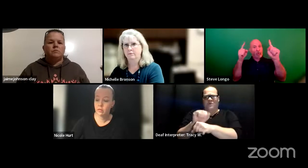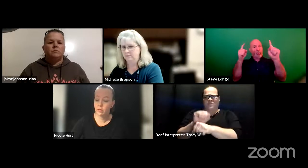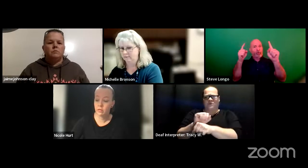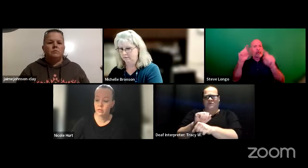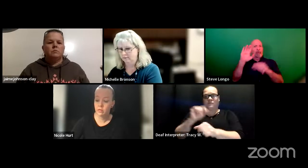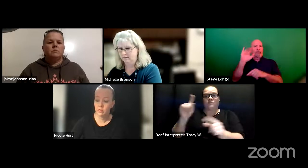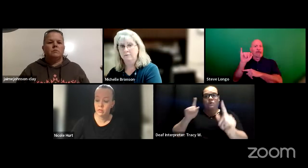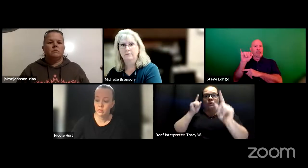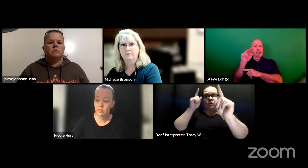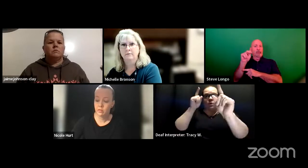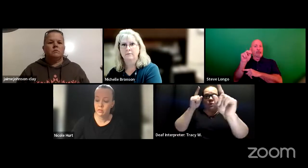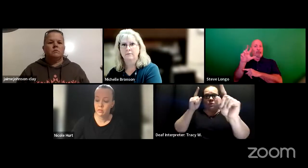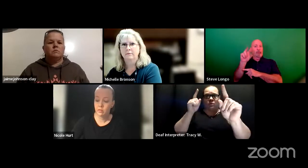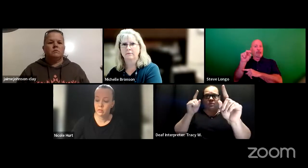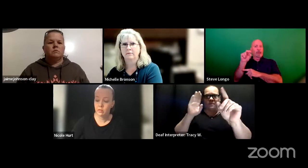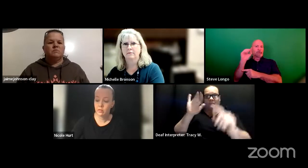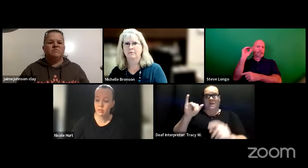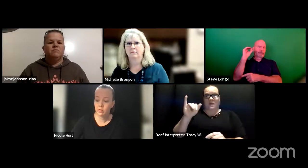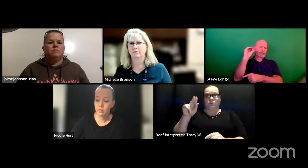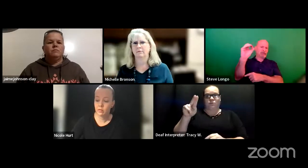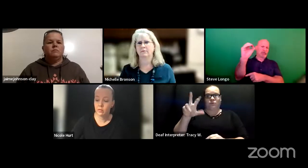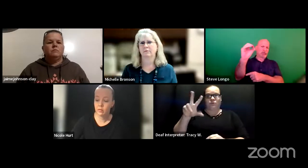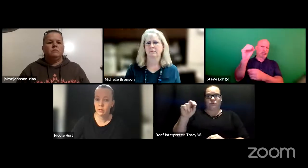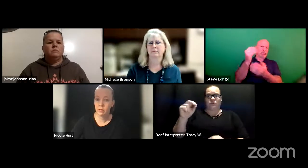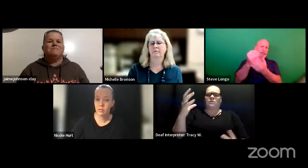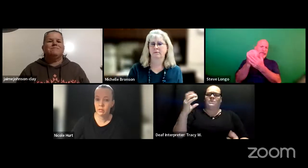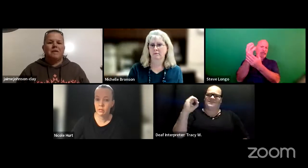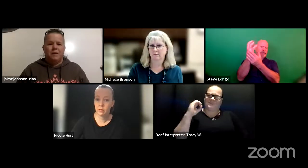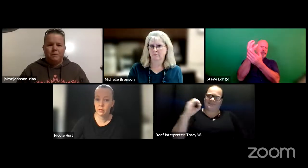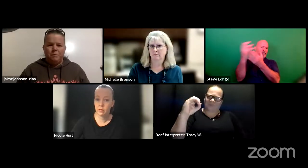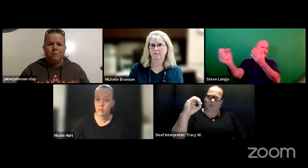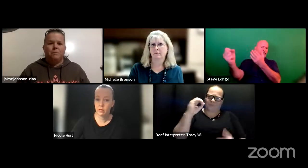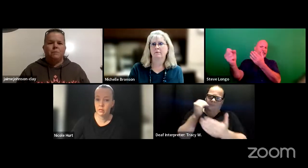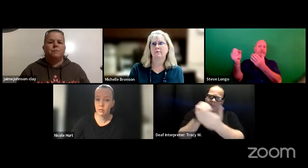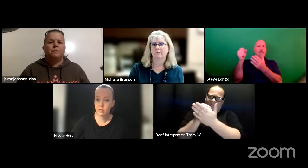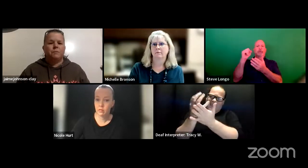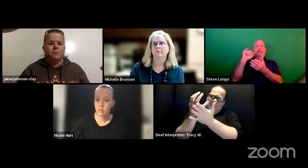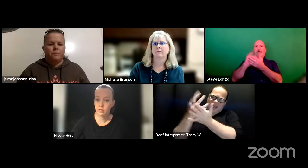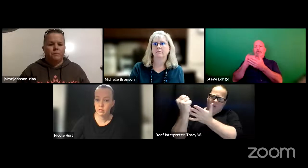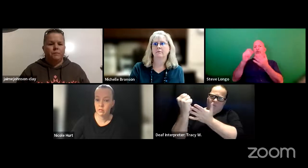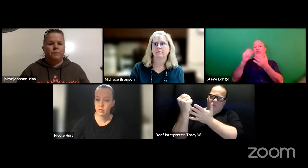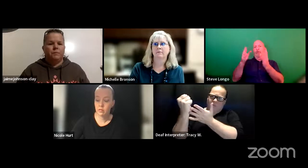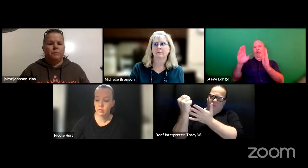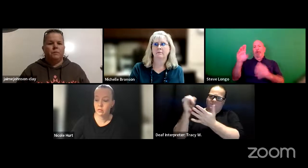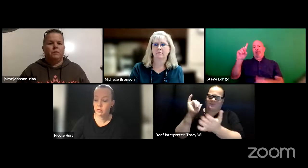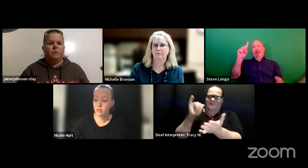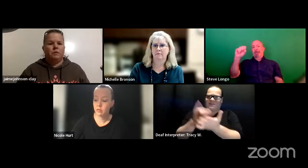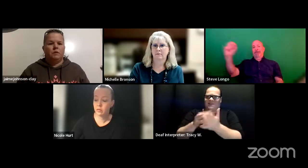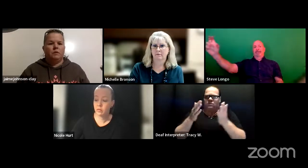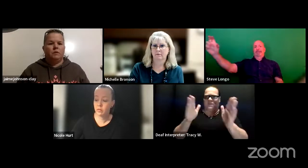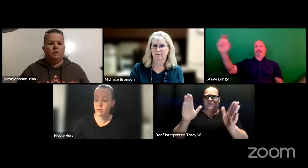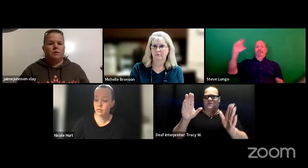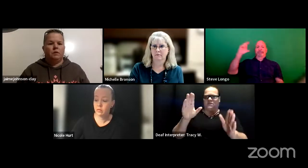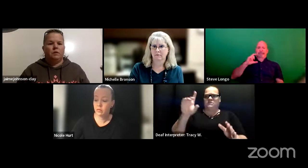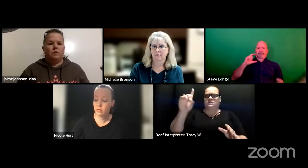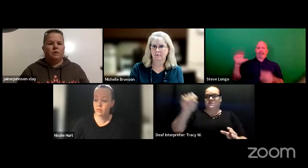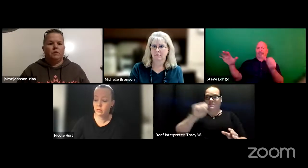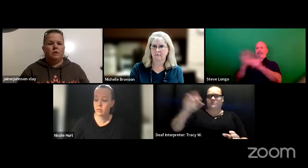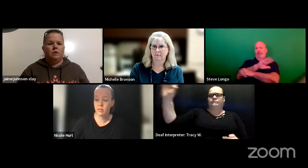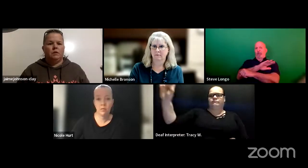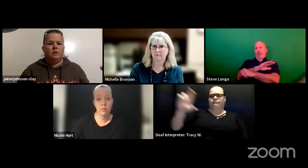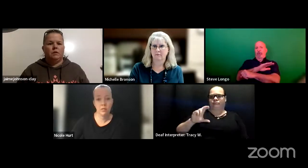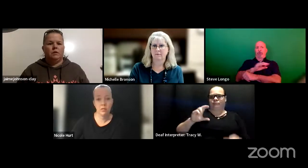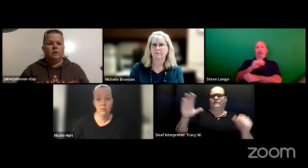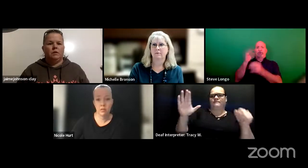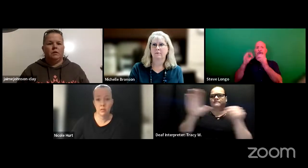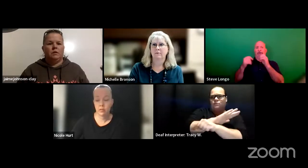fiscal year, our expenditures, the goal of our expenditures is to completely exhaust